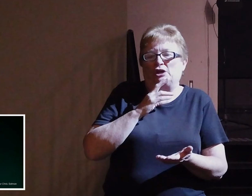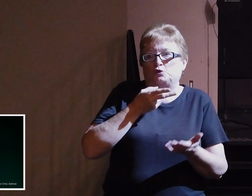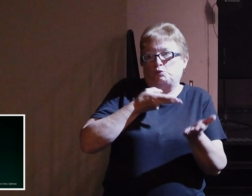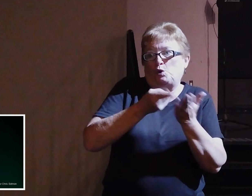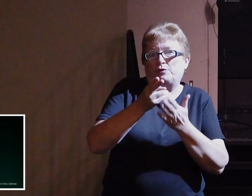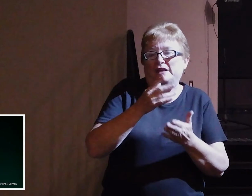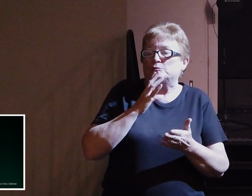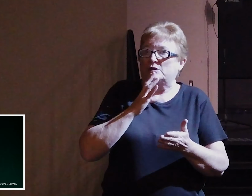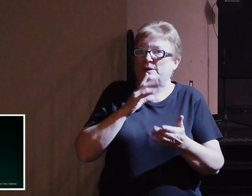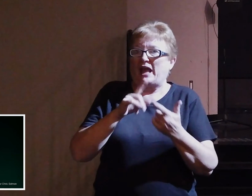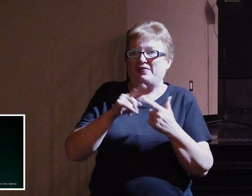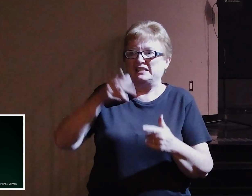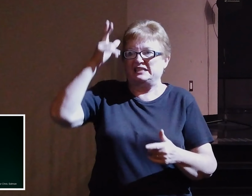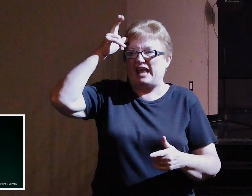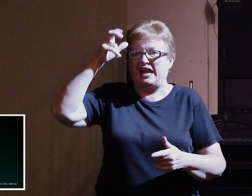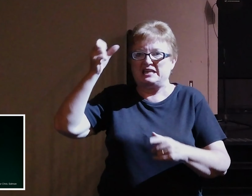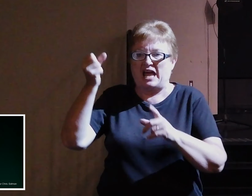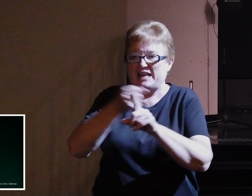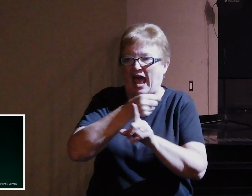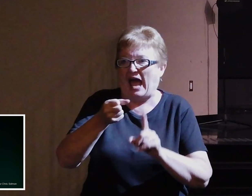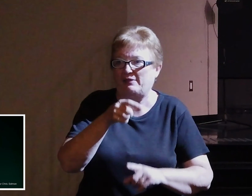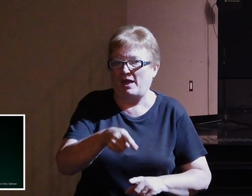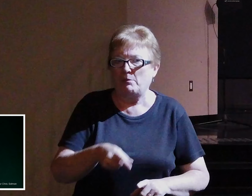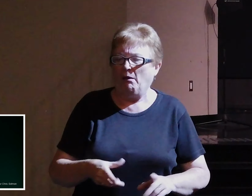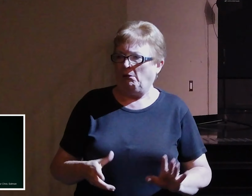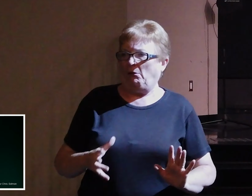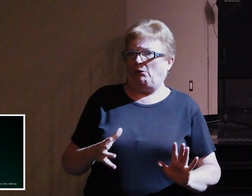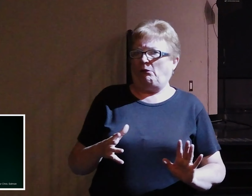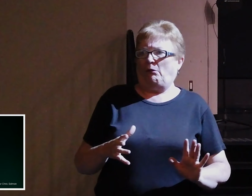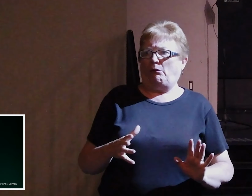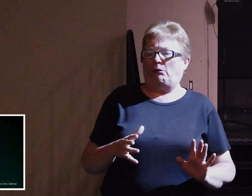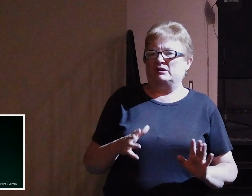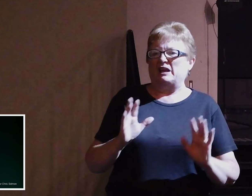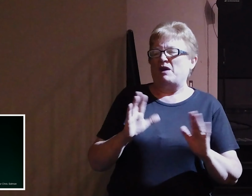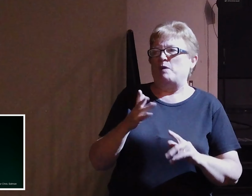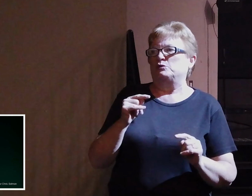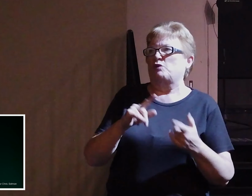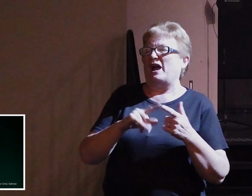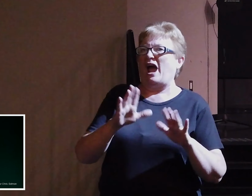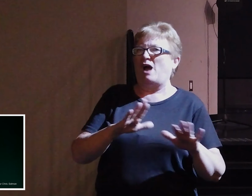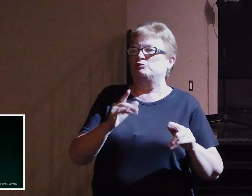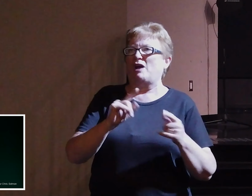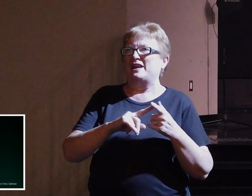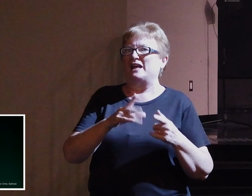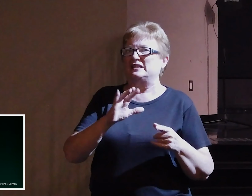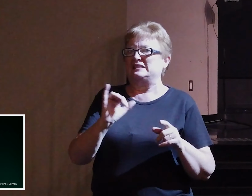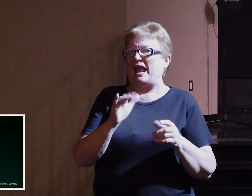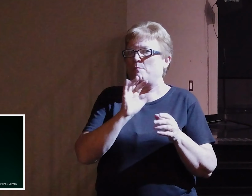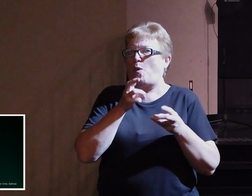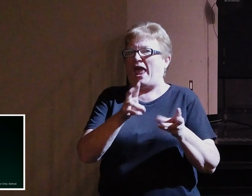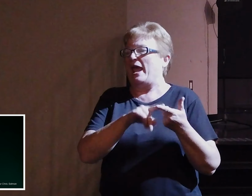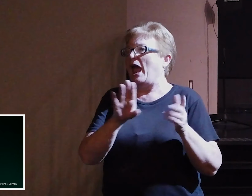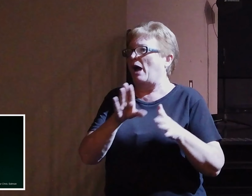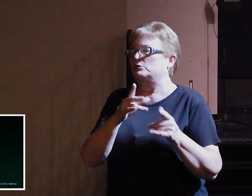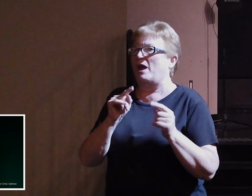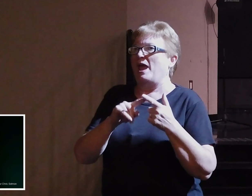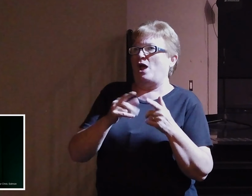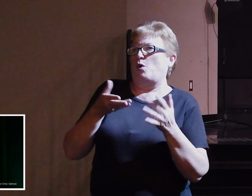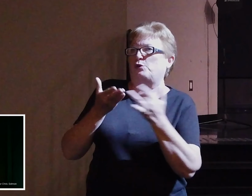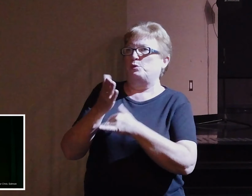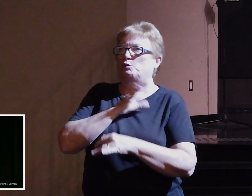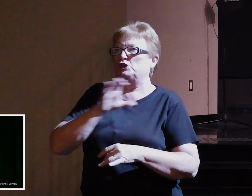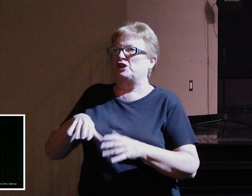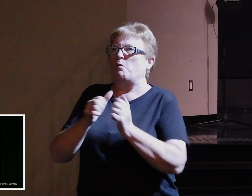You've seen them kind of attacked. You've seen the cost. And you're like, I'll try to do it a different way. I'll try to go through the Christian life without